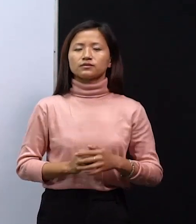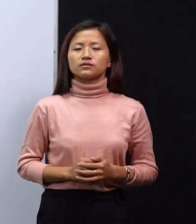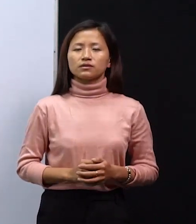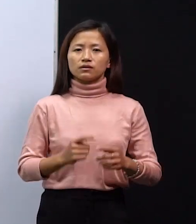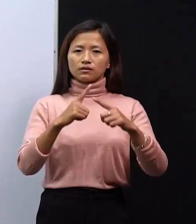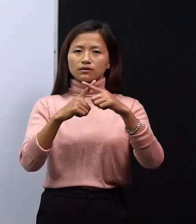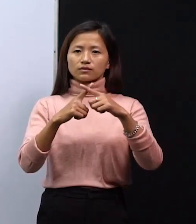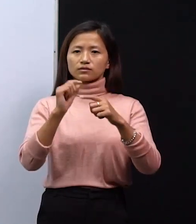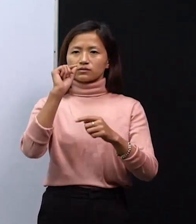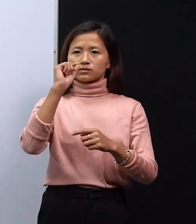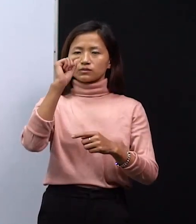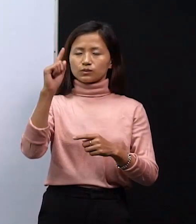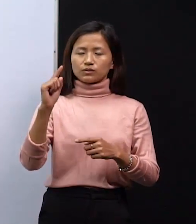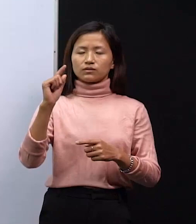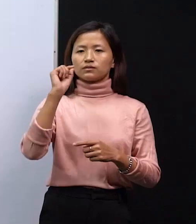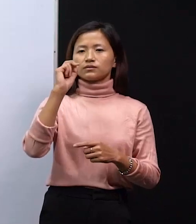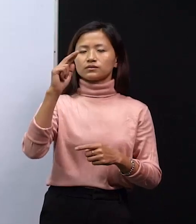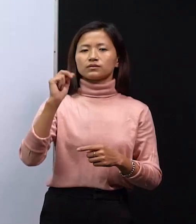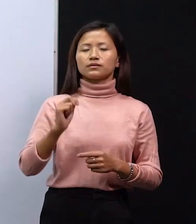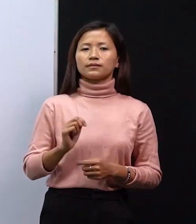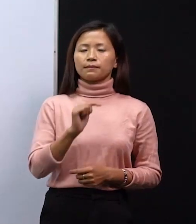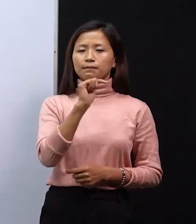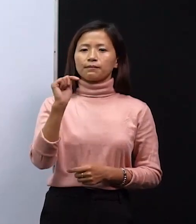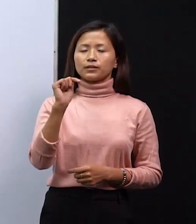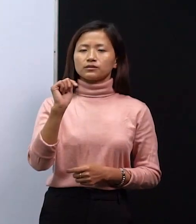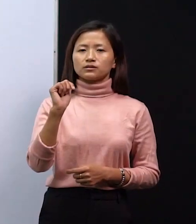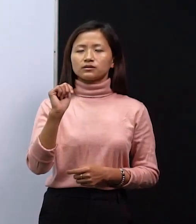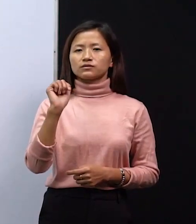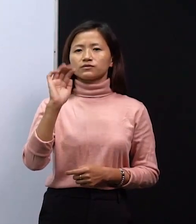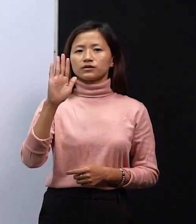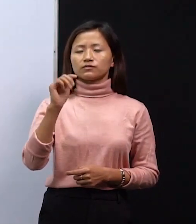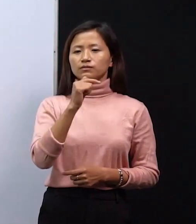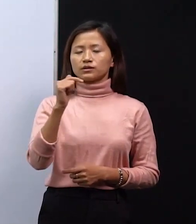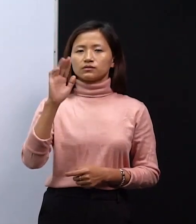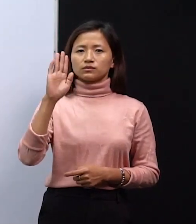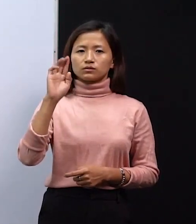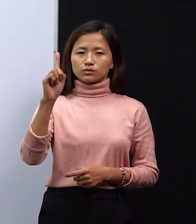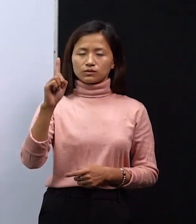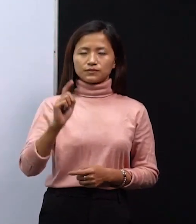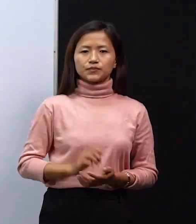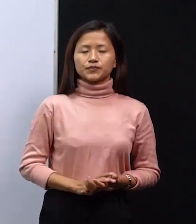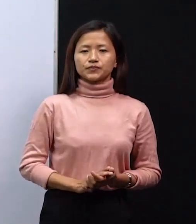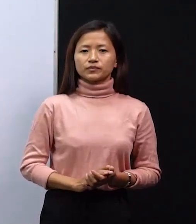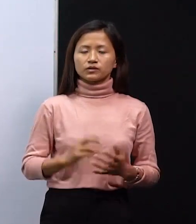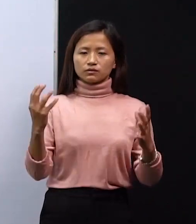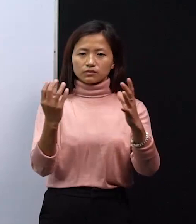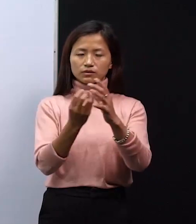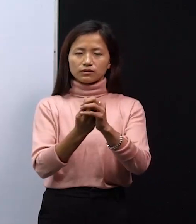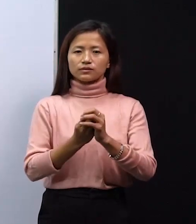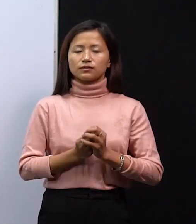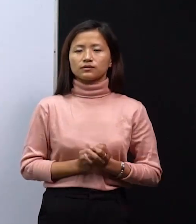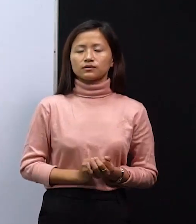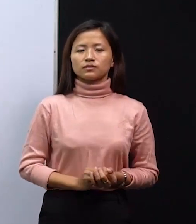x squared plus minus 5 minus 1. Both are minus, so you have to add them,